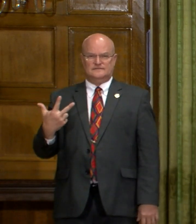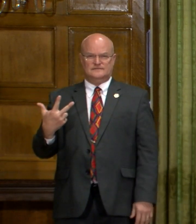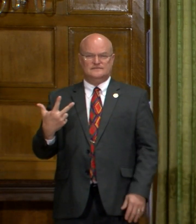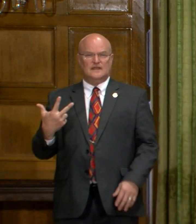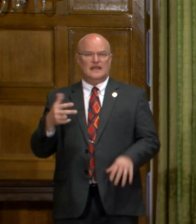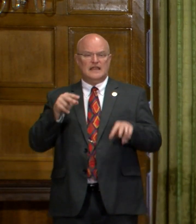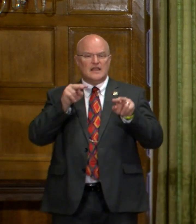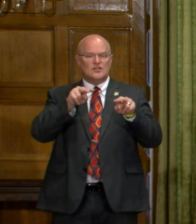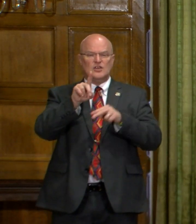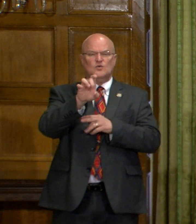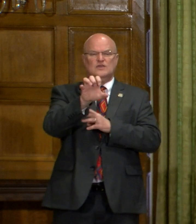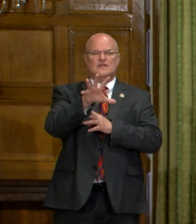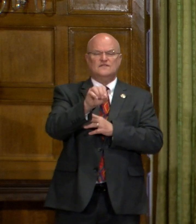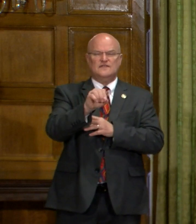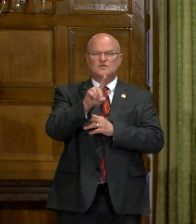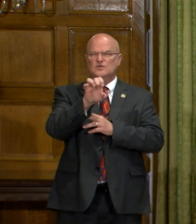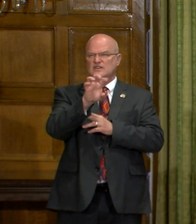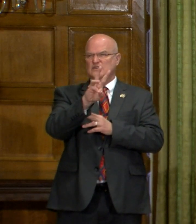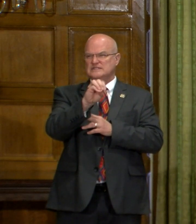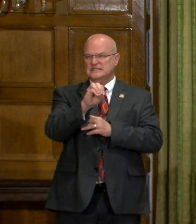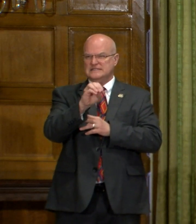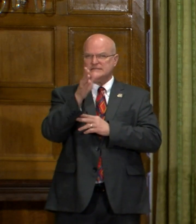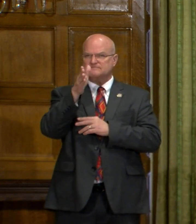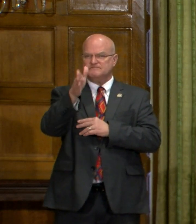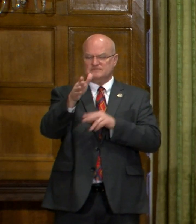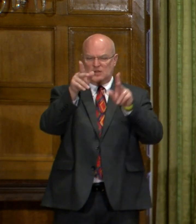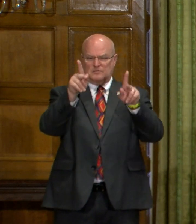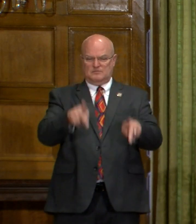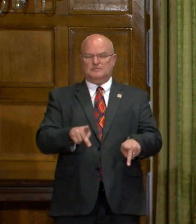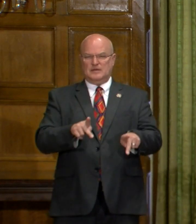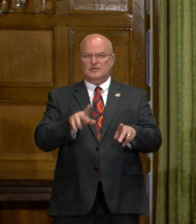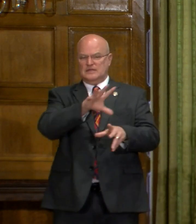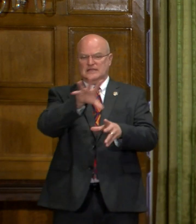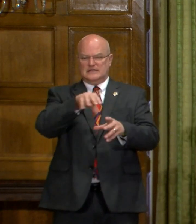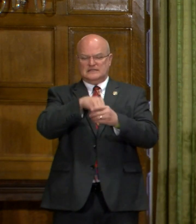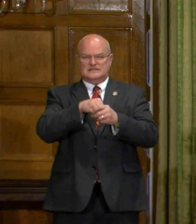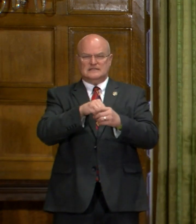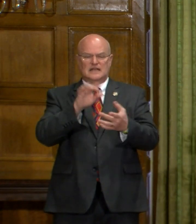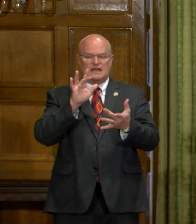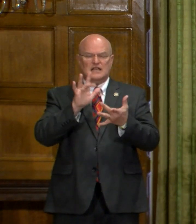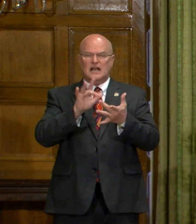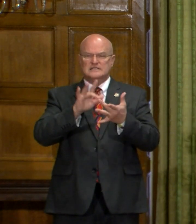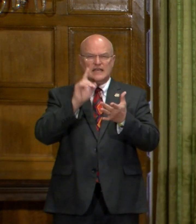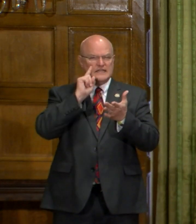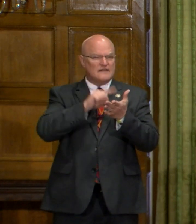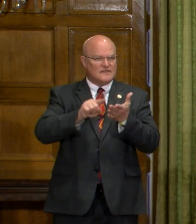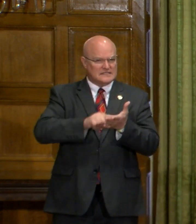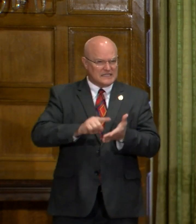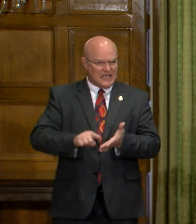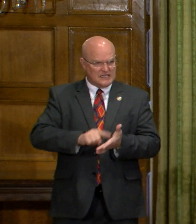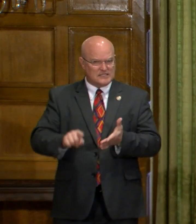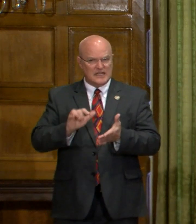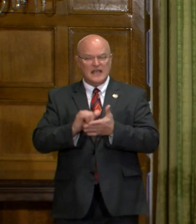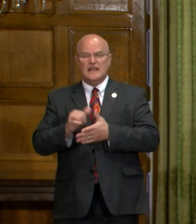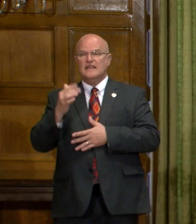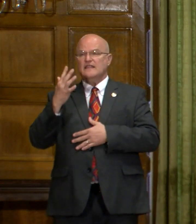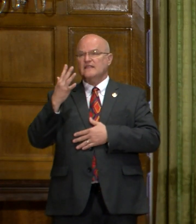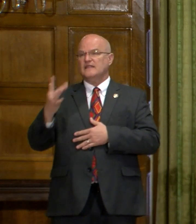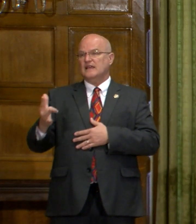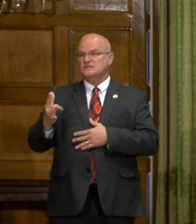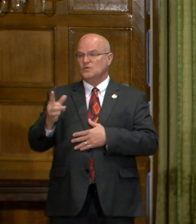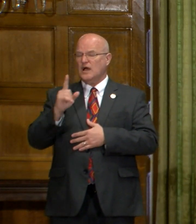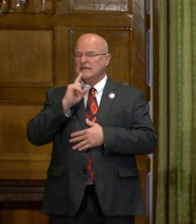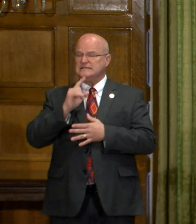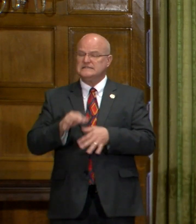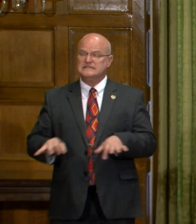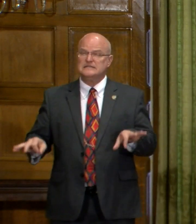now we're looking at 150 to 160 personnel engaged in contact investigations. That's why